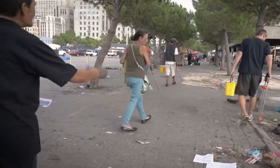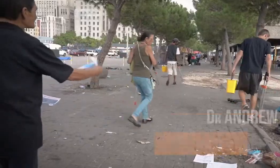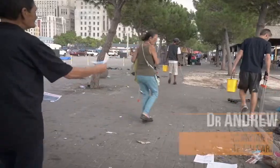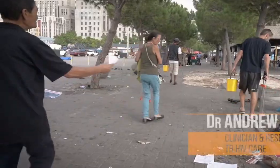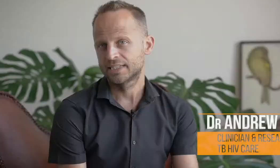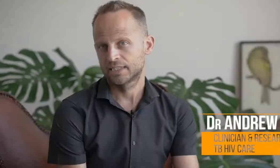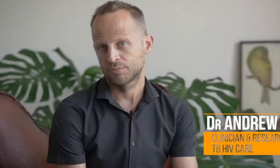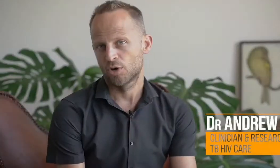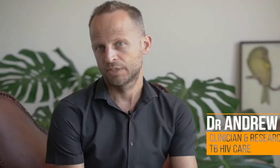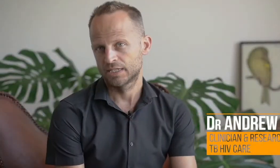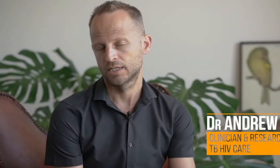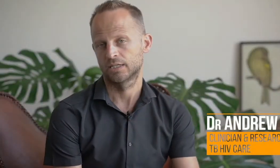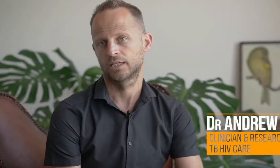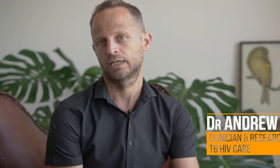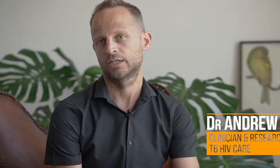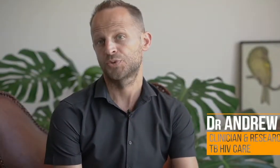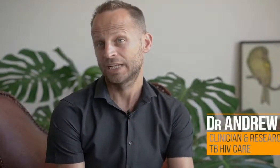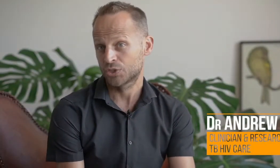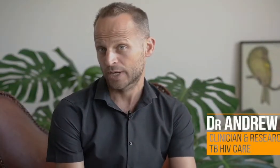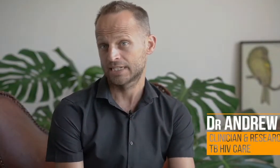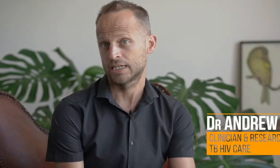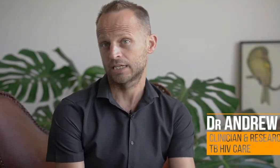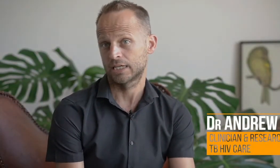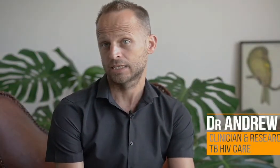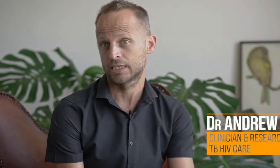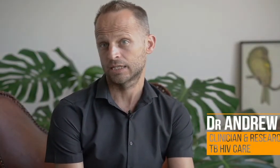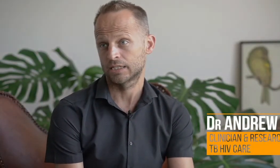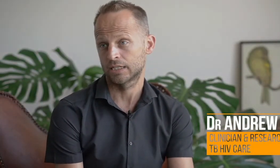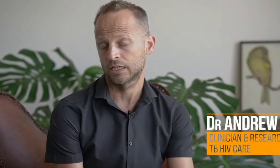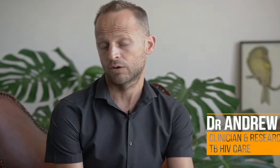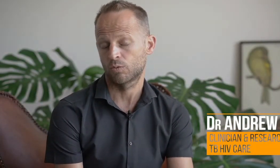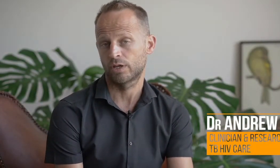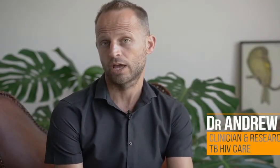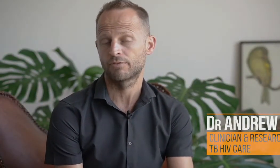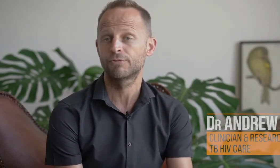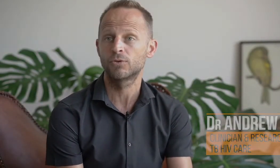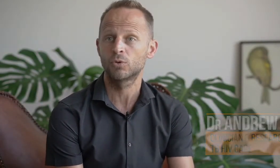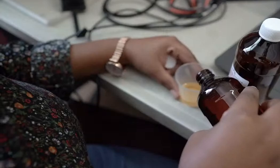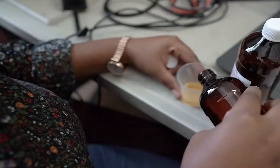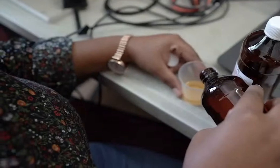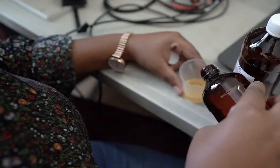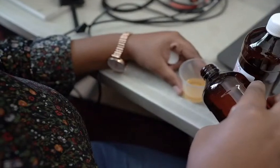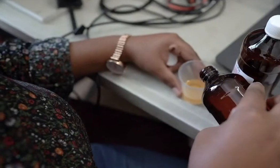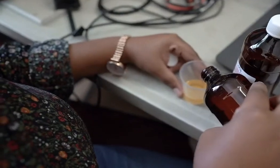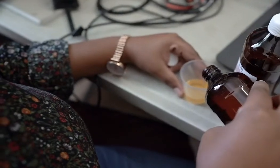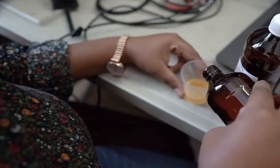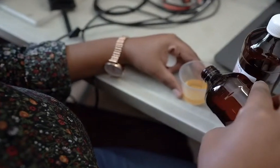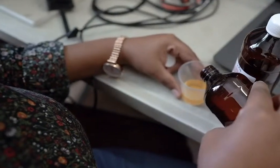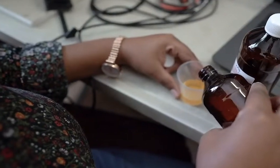So the reality at the moment in 2020 is that we have a few